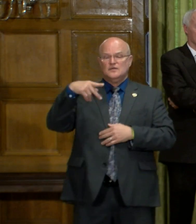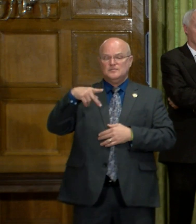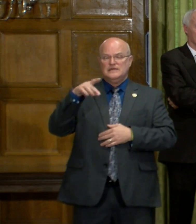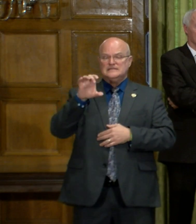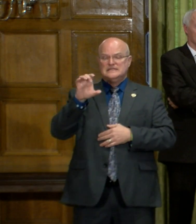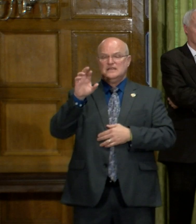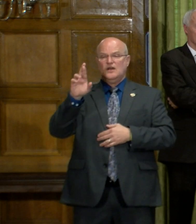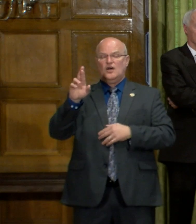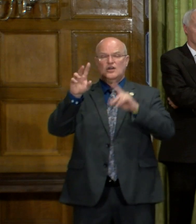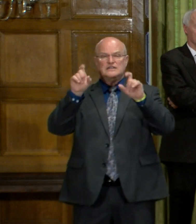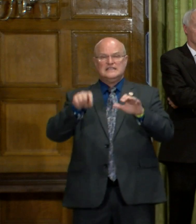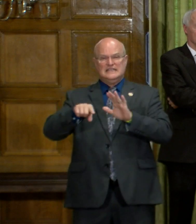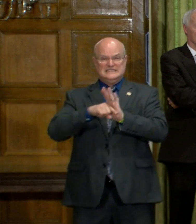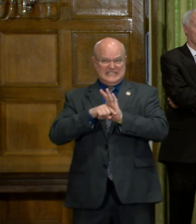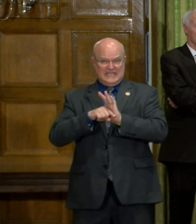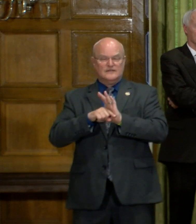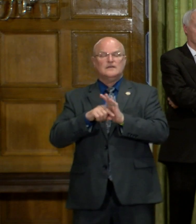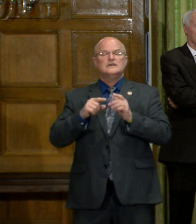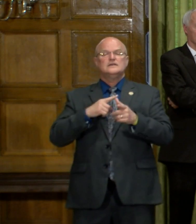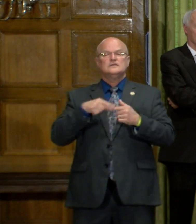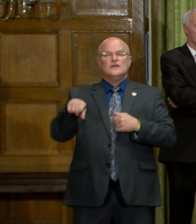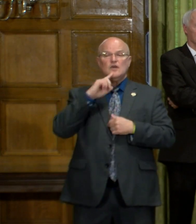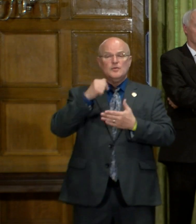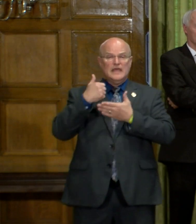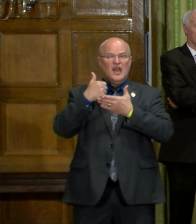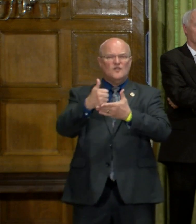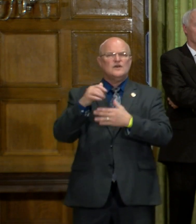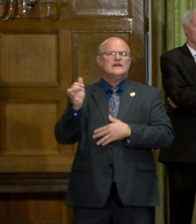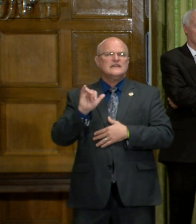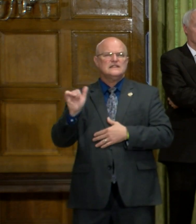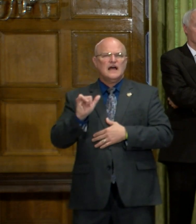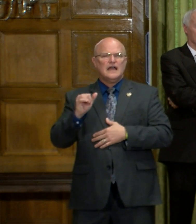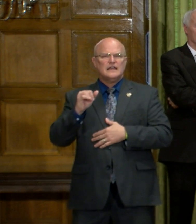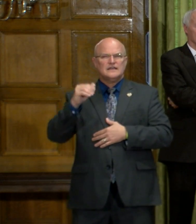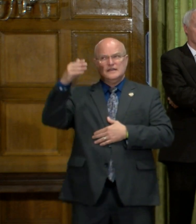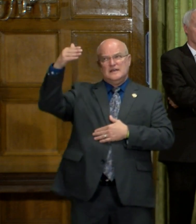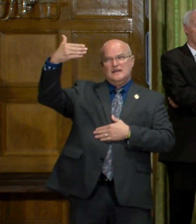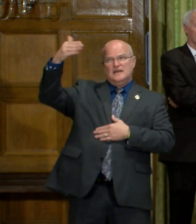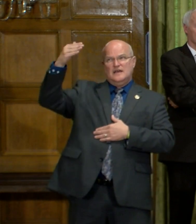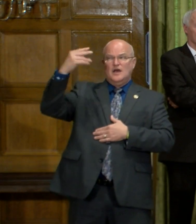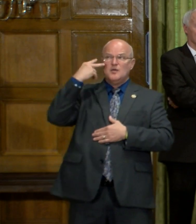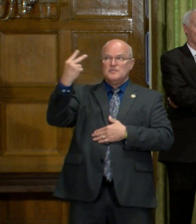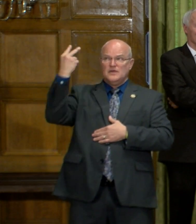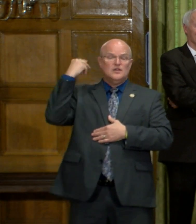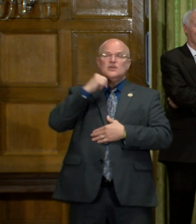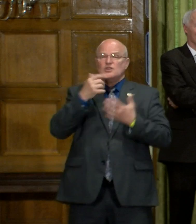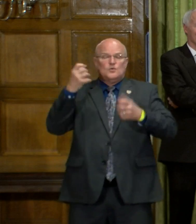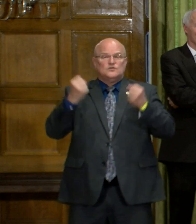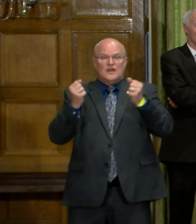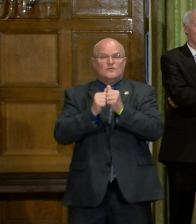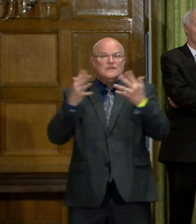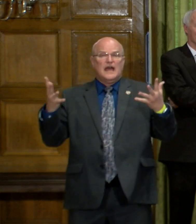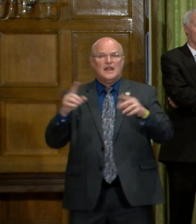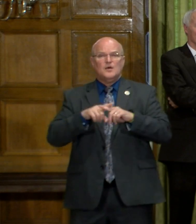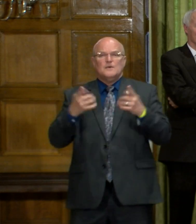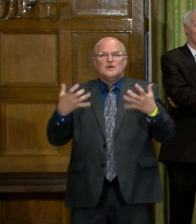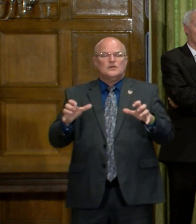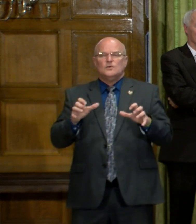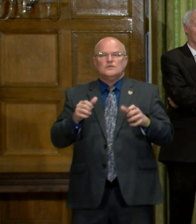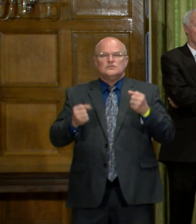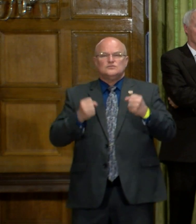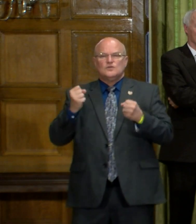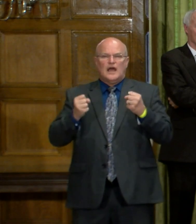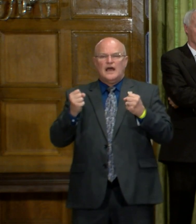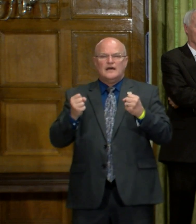PCR test turns negative. So they'll be helpful. They're kind of like a rear view mirror. You don't want to drive without a rear view mirror, but you don't want to try